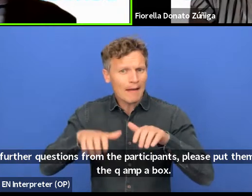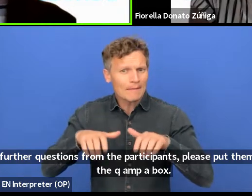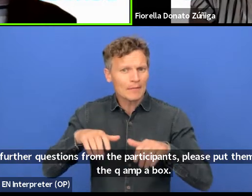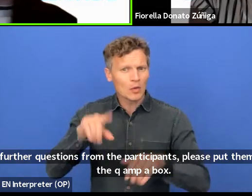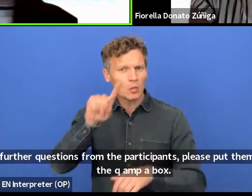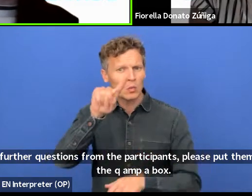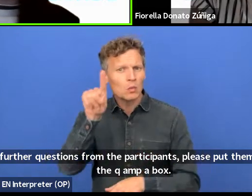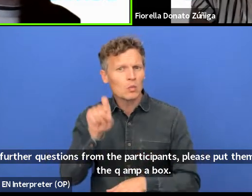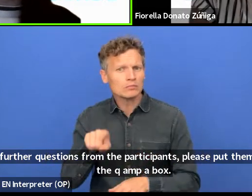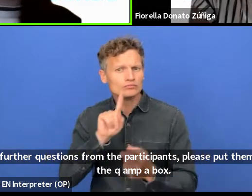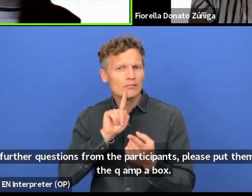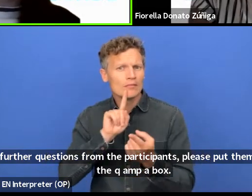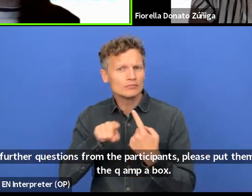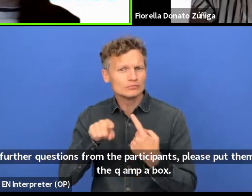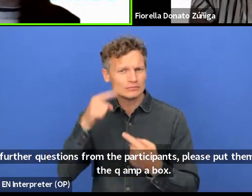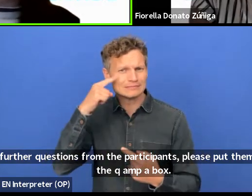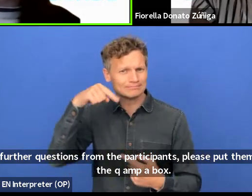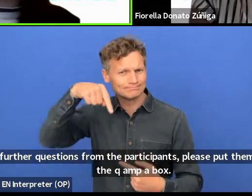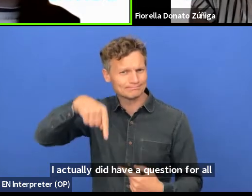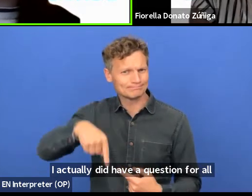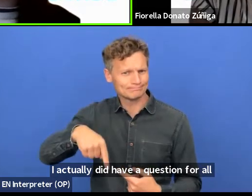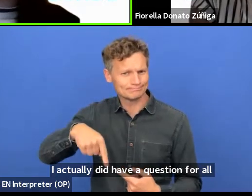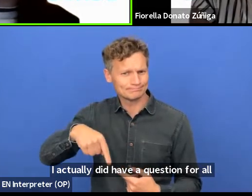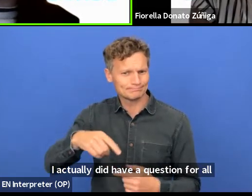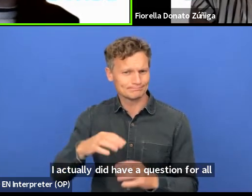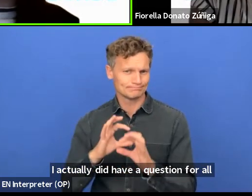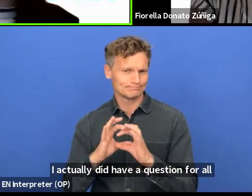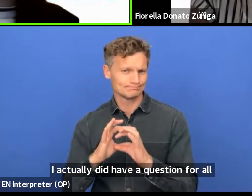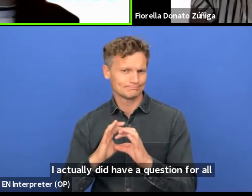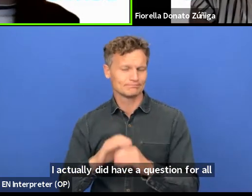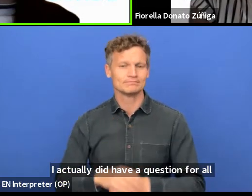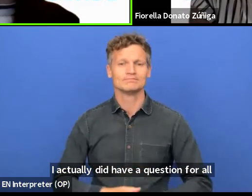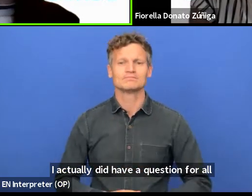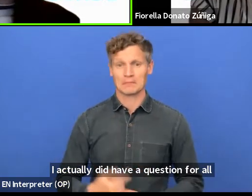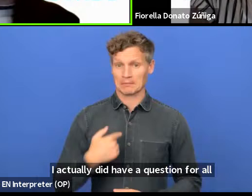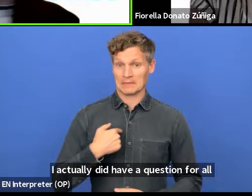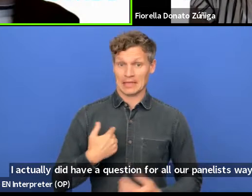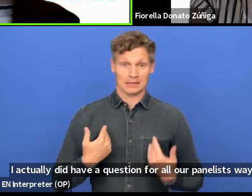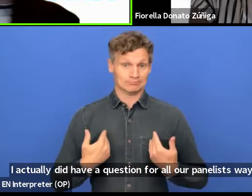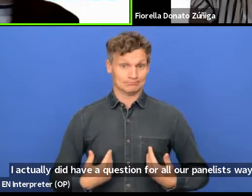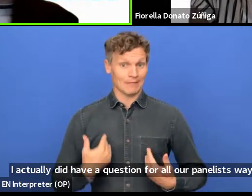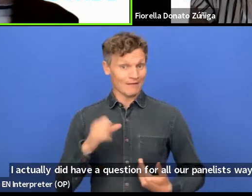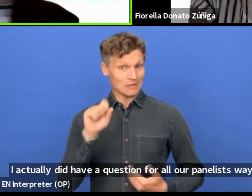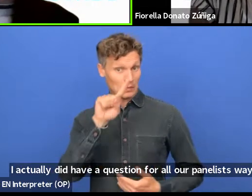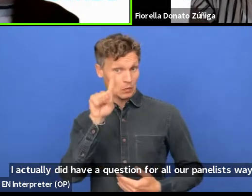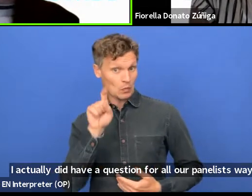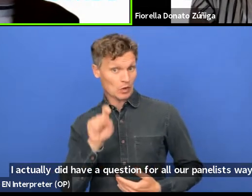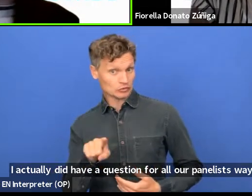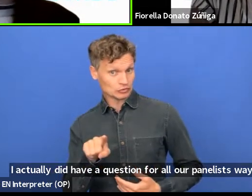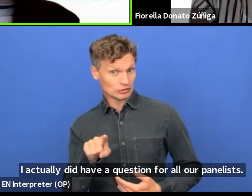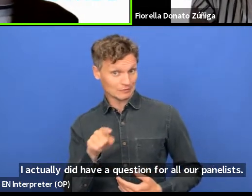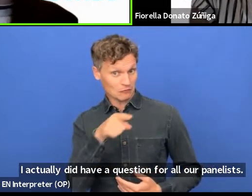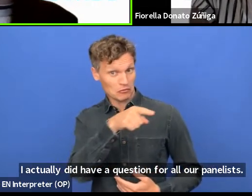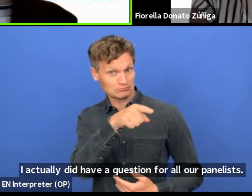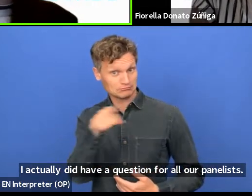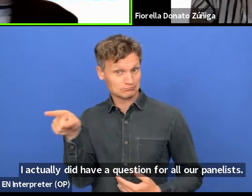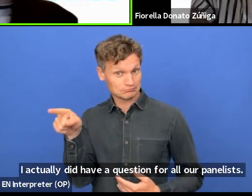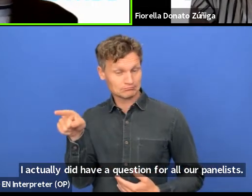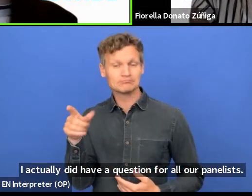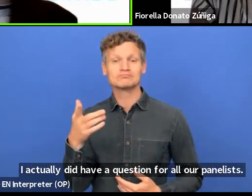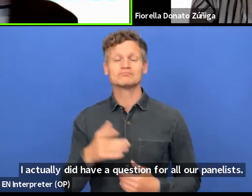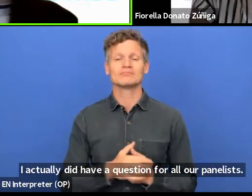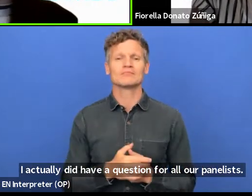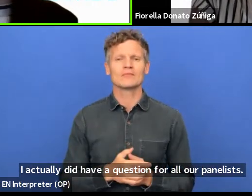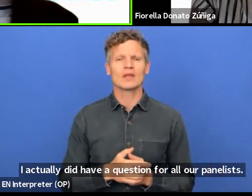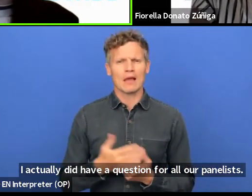did have a question for all our panelists. With the current COVID outbreak, obviously there